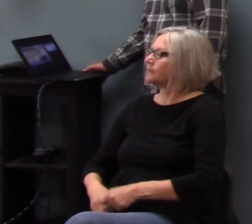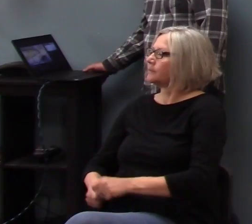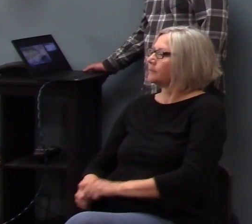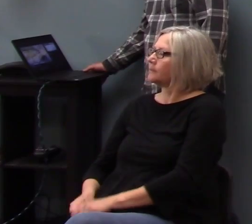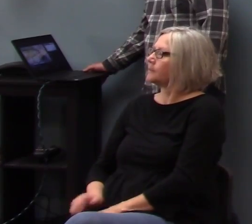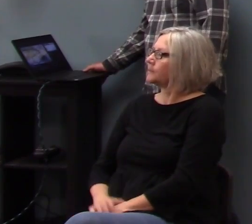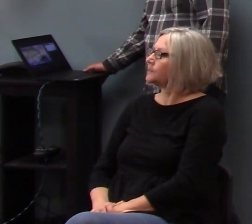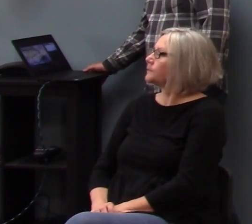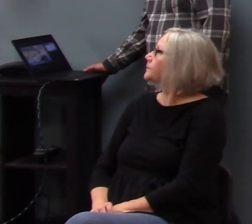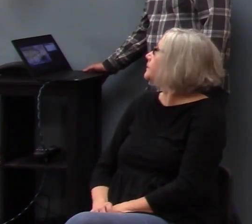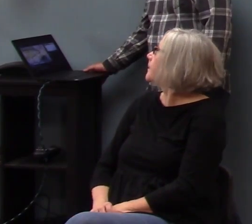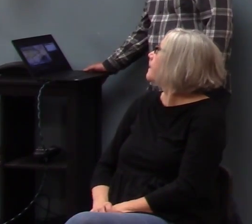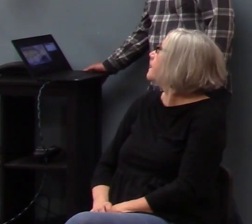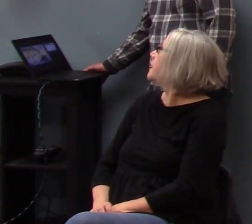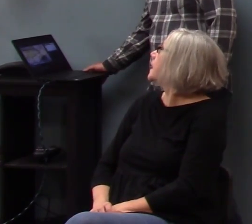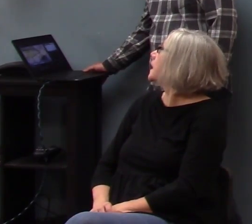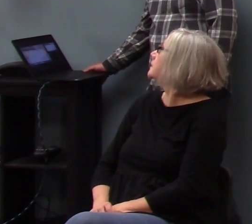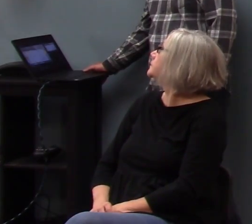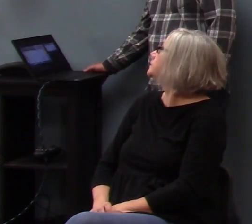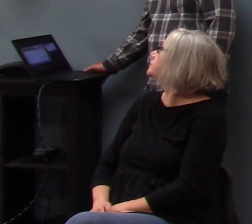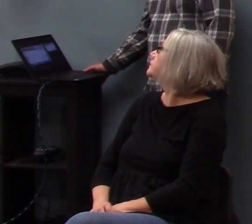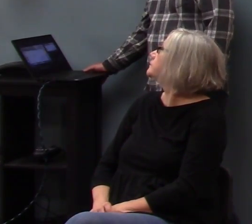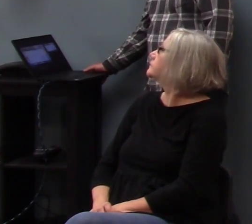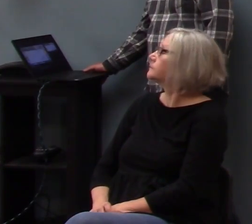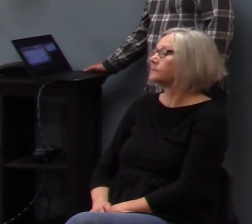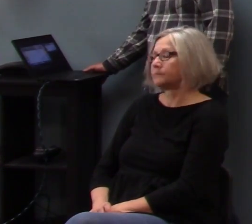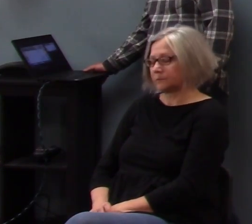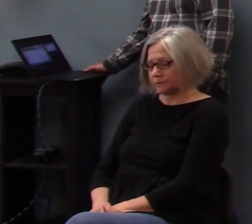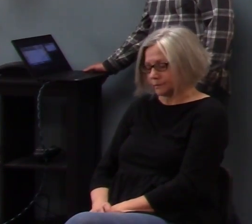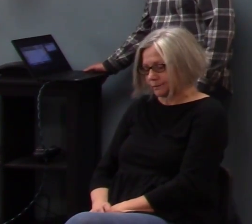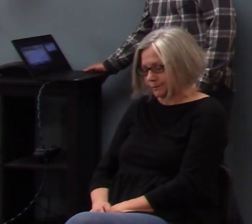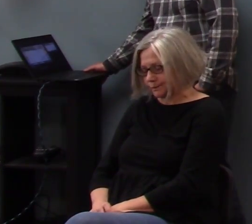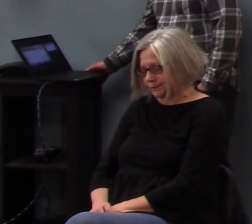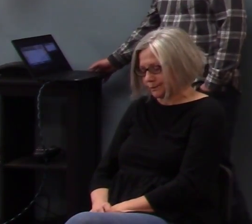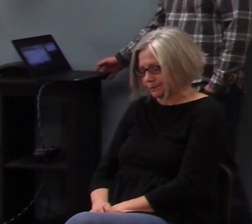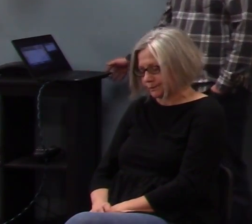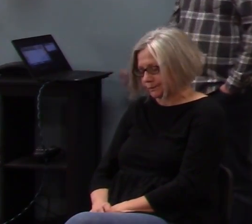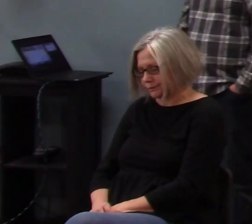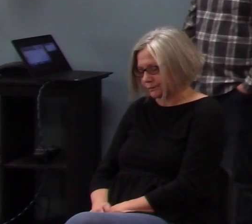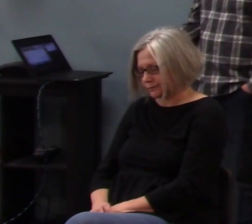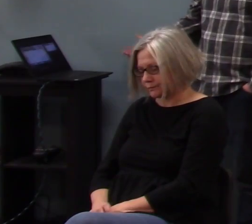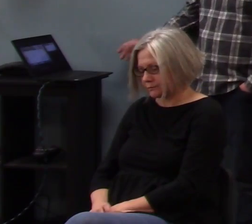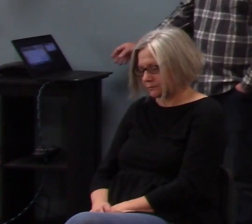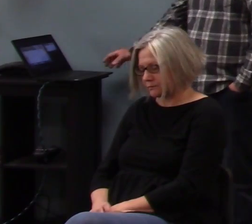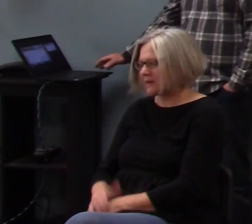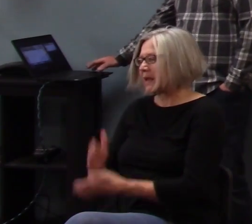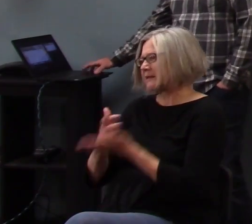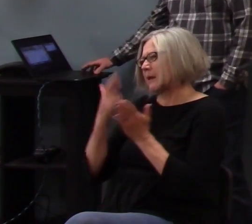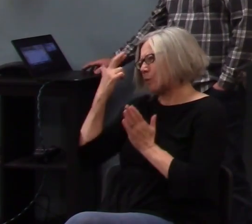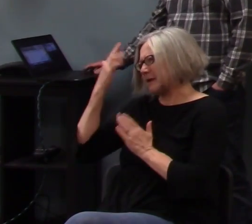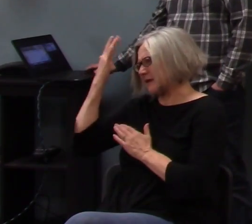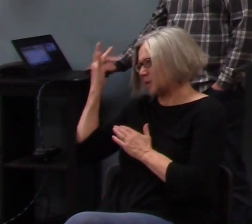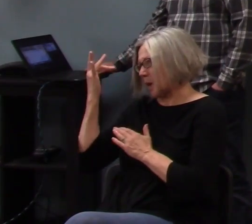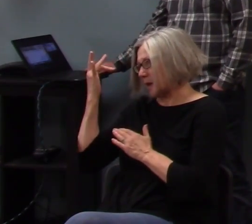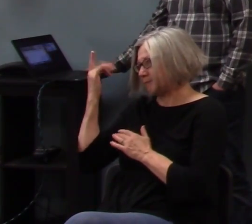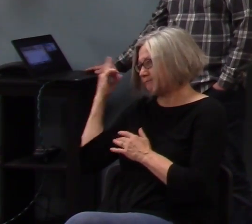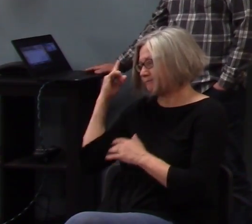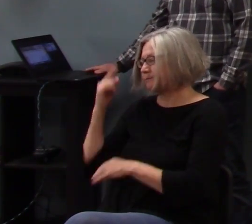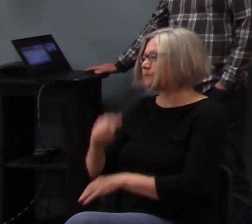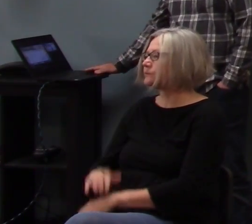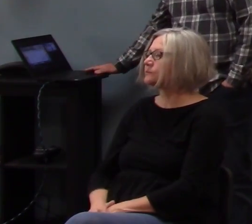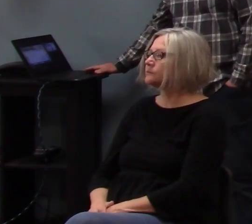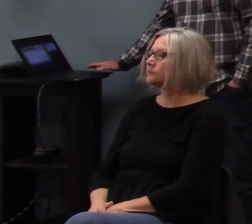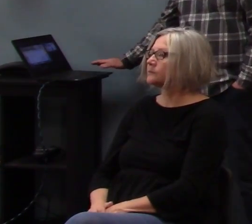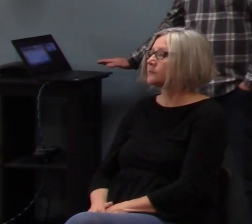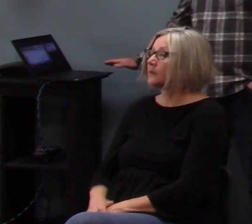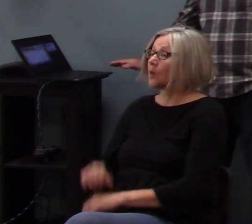Yeah, right. Evolution is a fact. And here's some of the reasons why, right? We